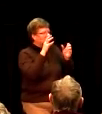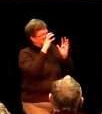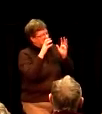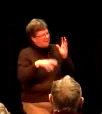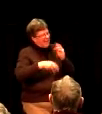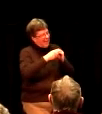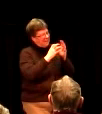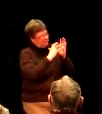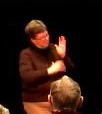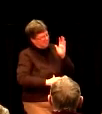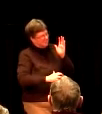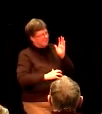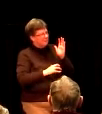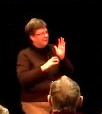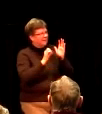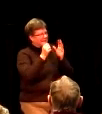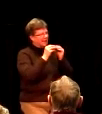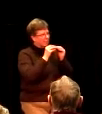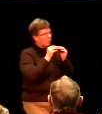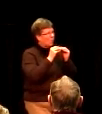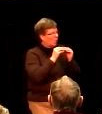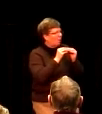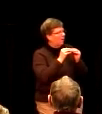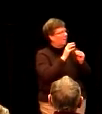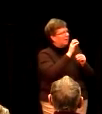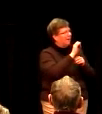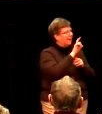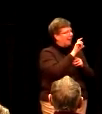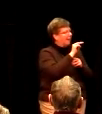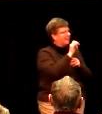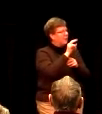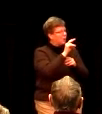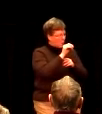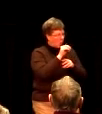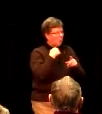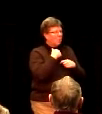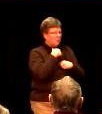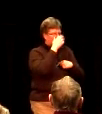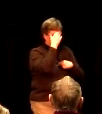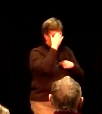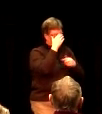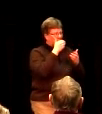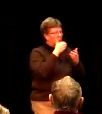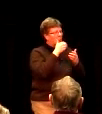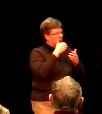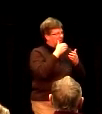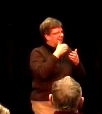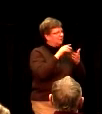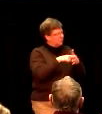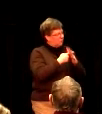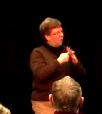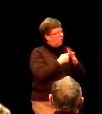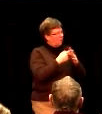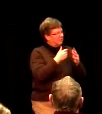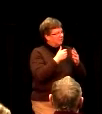of these oscillations that we now know. So here's sort of the El Nino. We normally know that is being defined off the coast of South America and also off the north